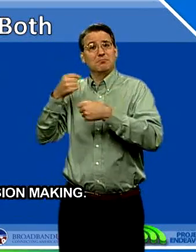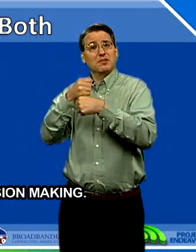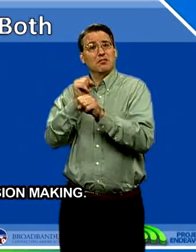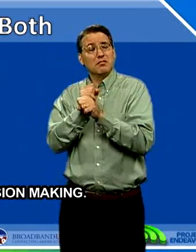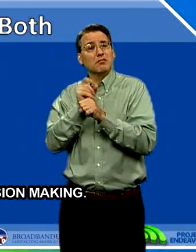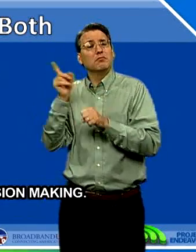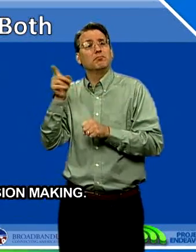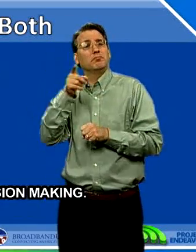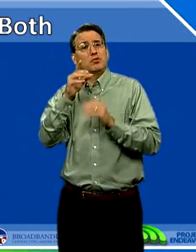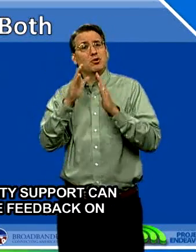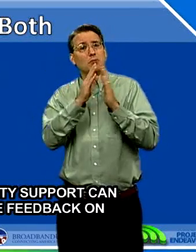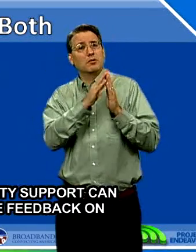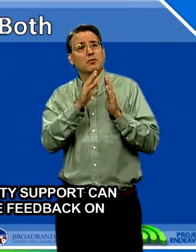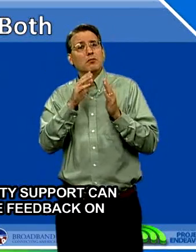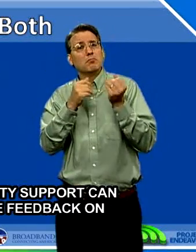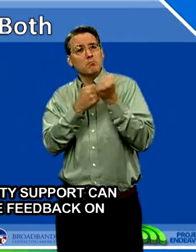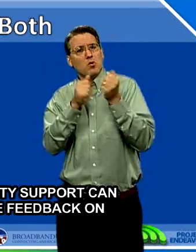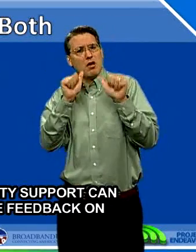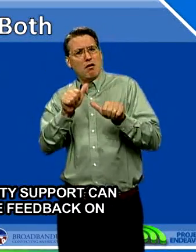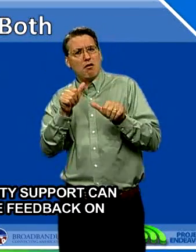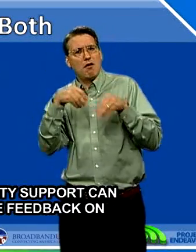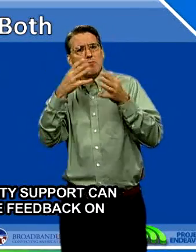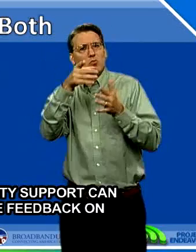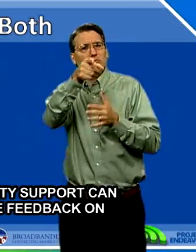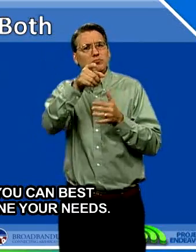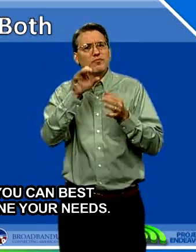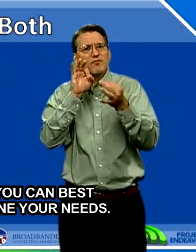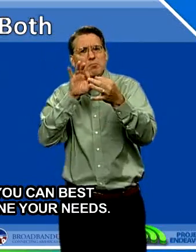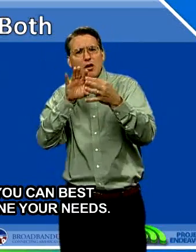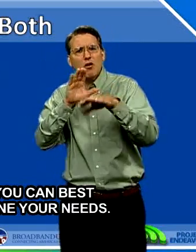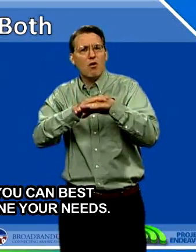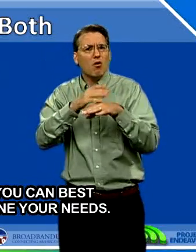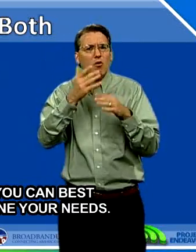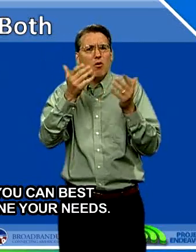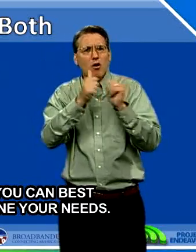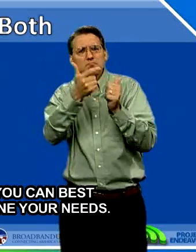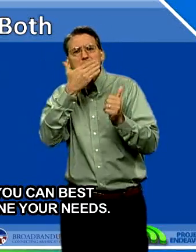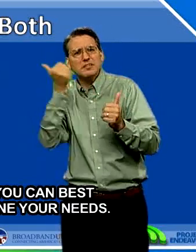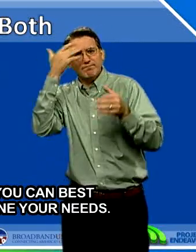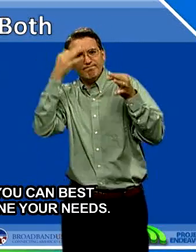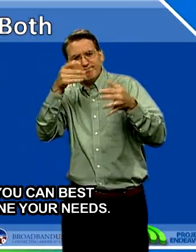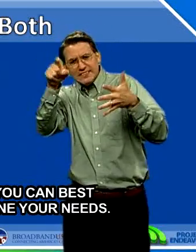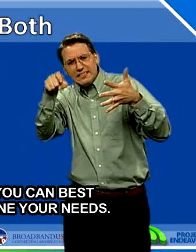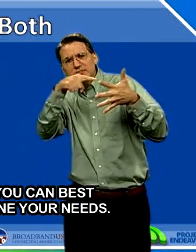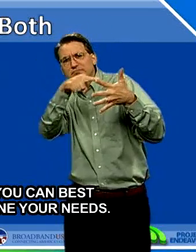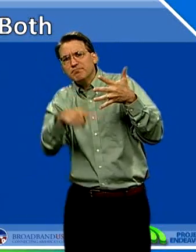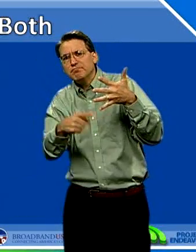Decision making. Community support can provide feedback on how you can best determine your needs.